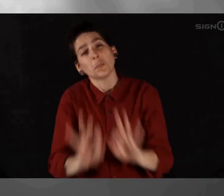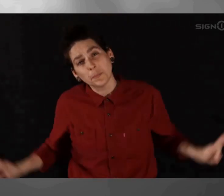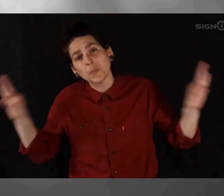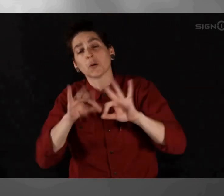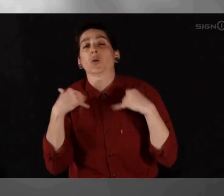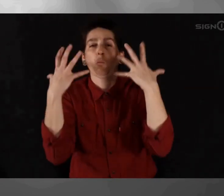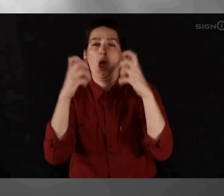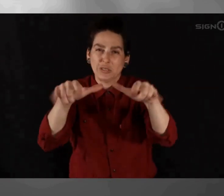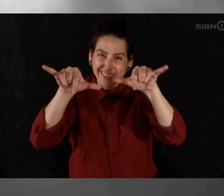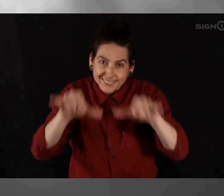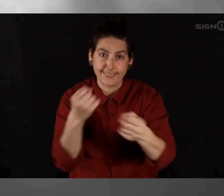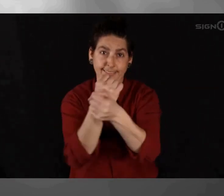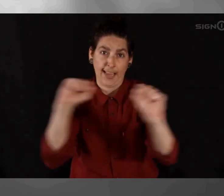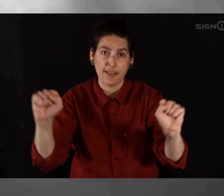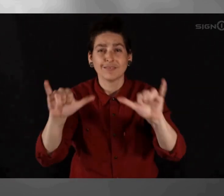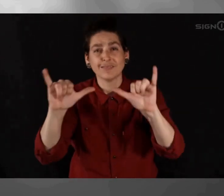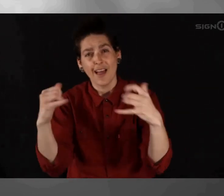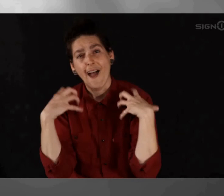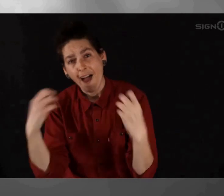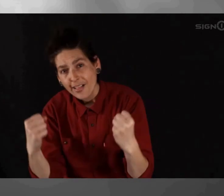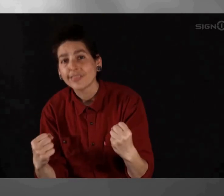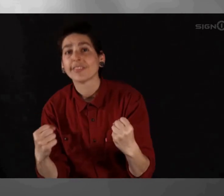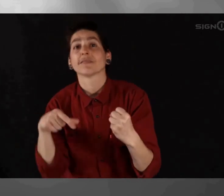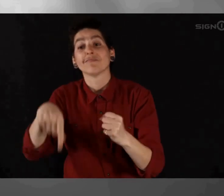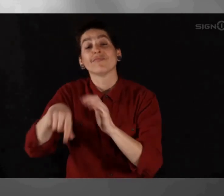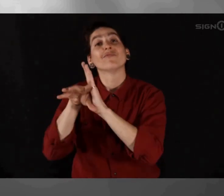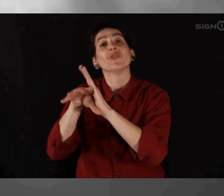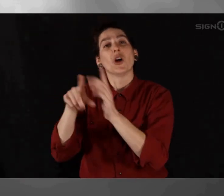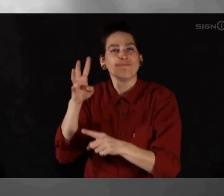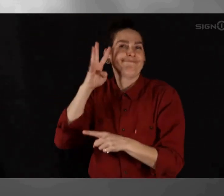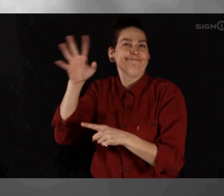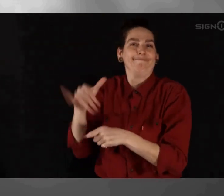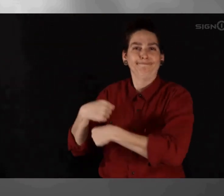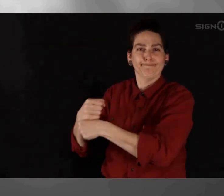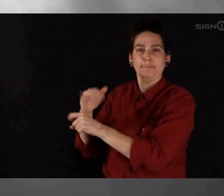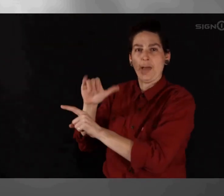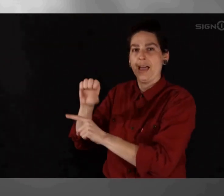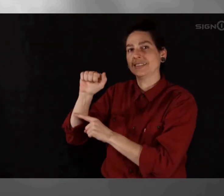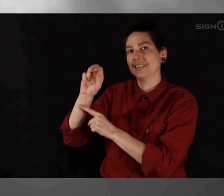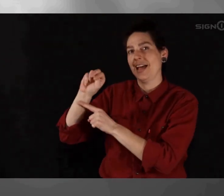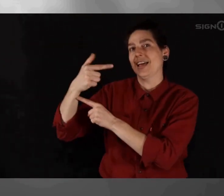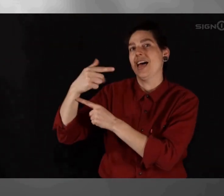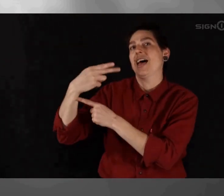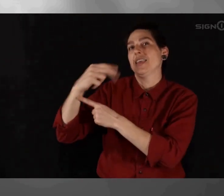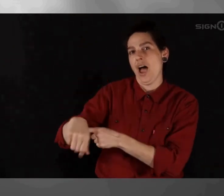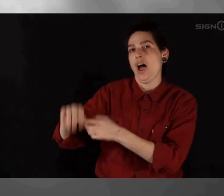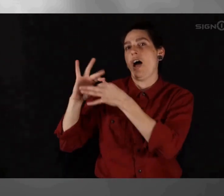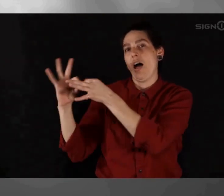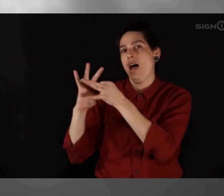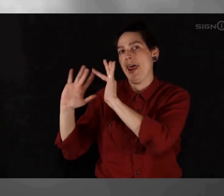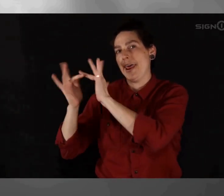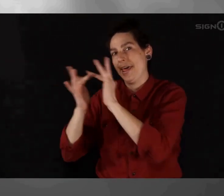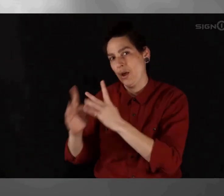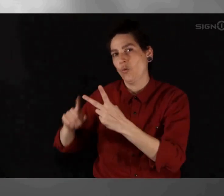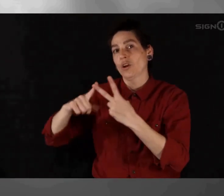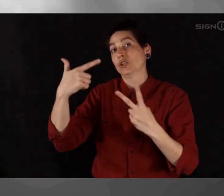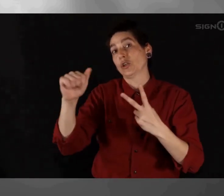Most importantly, we just want you to stay safe and stay healthy. This video was created and produced by